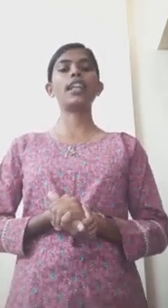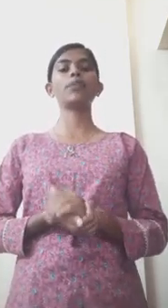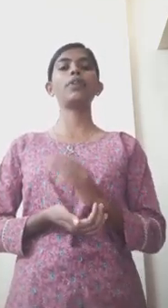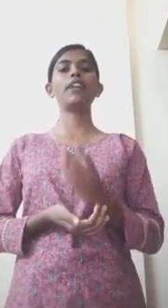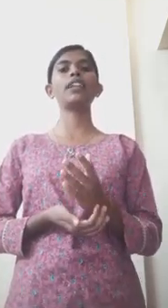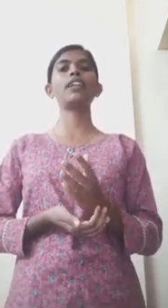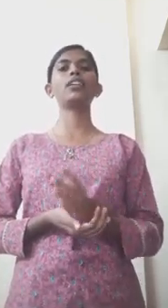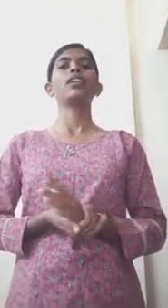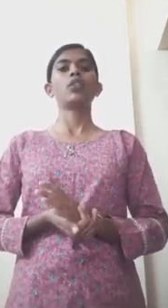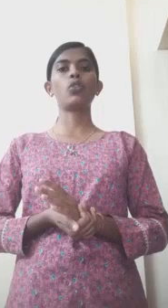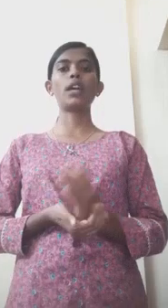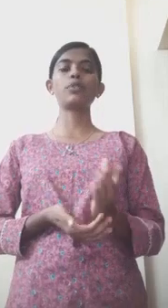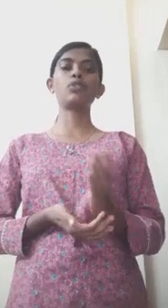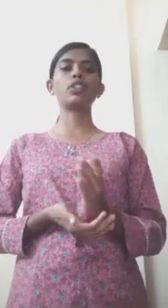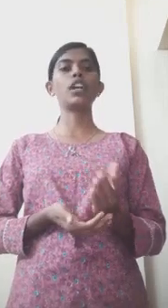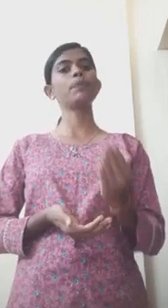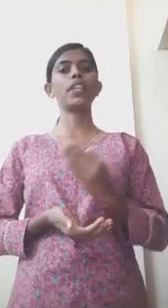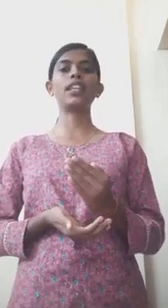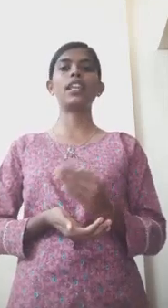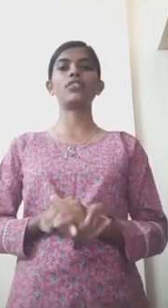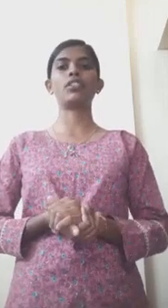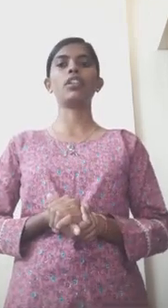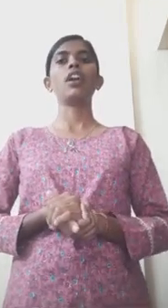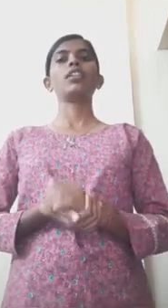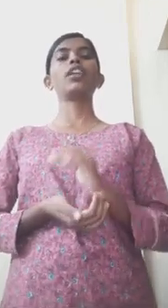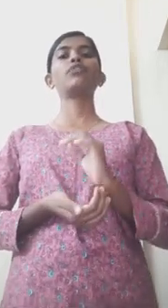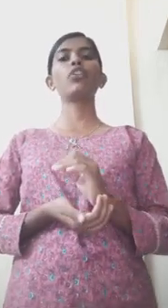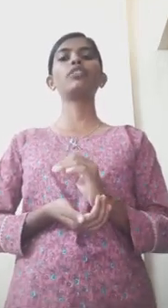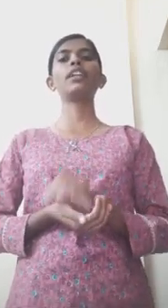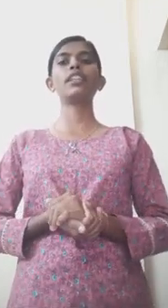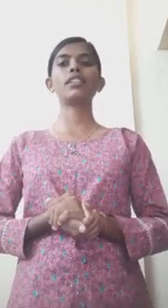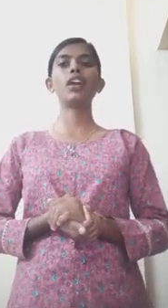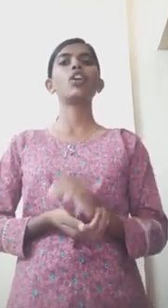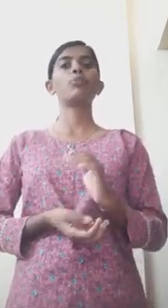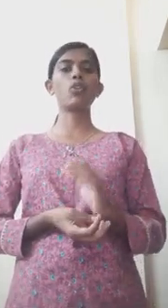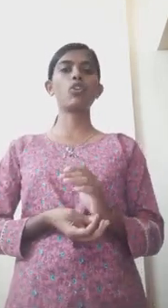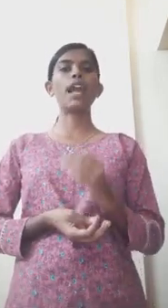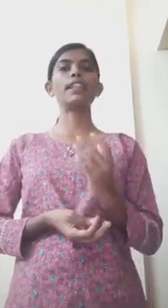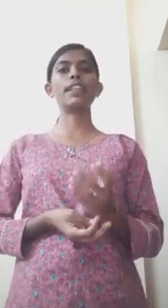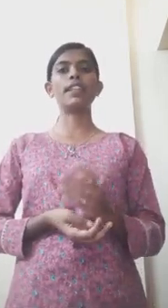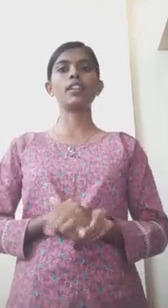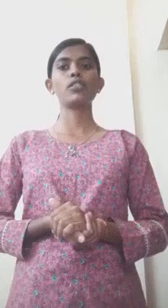it preventing collapse during the inhalation. Then fourth one is the bronchial tree.